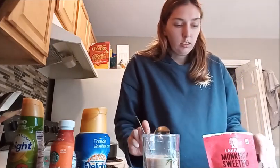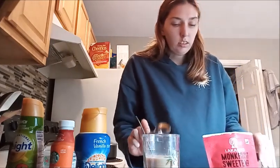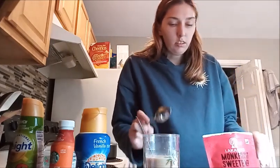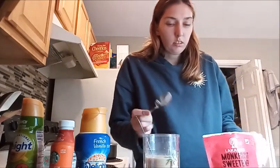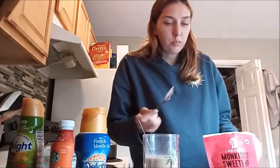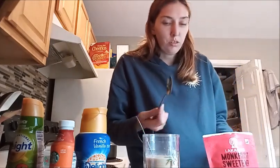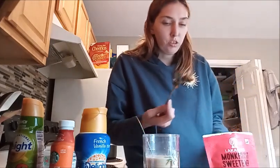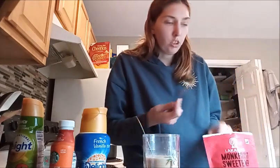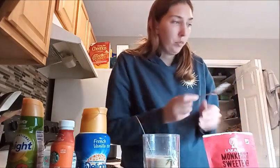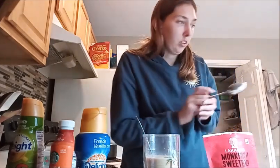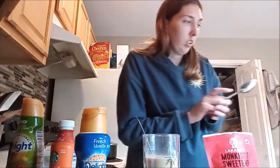Yes, it looks like brown sugar, but it's not.